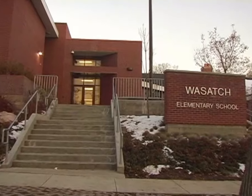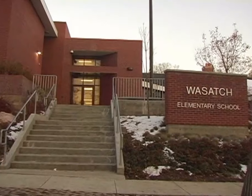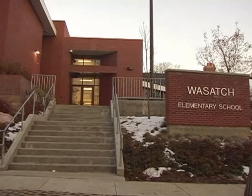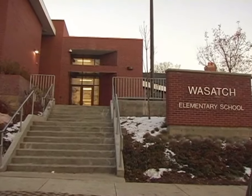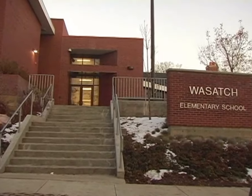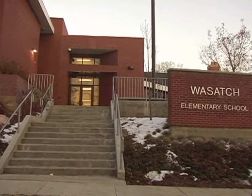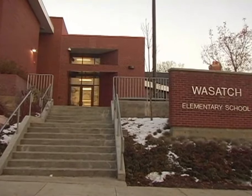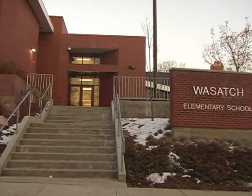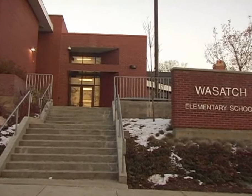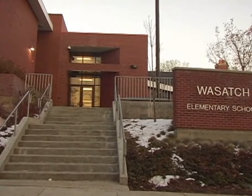I like school.